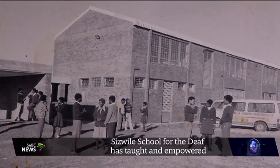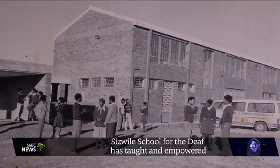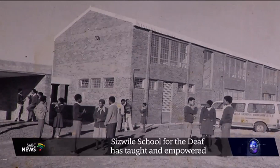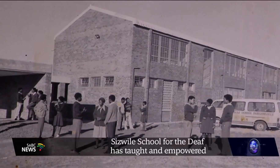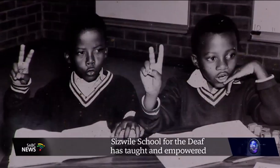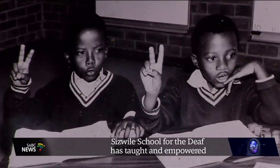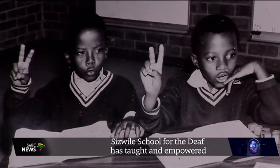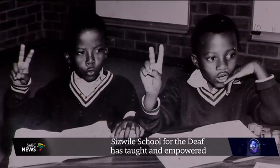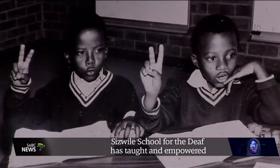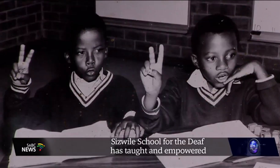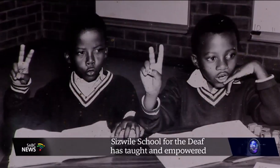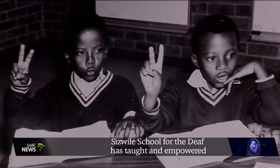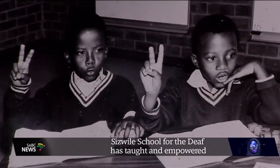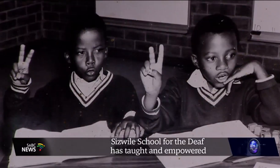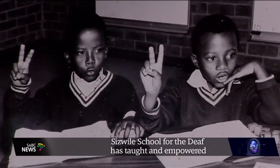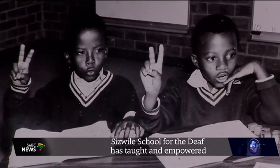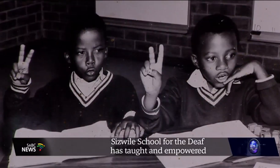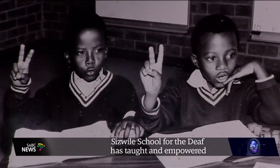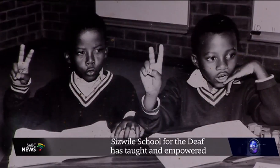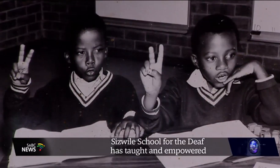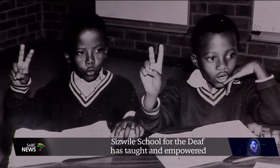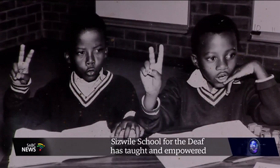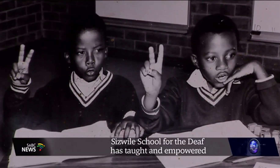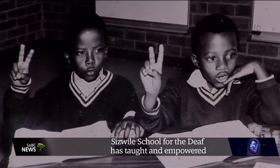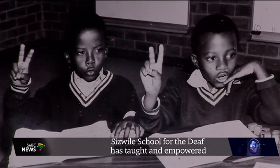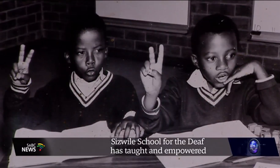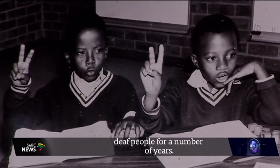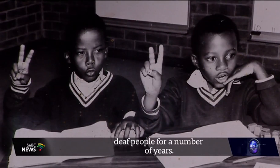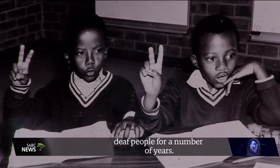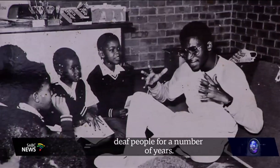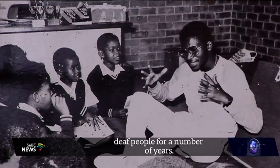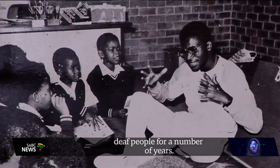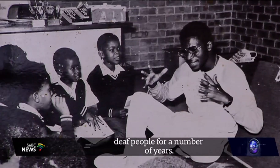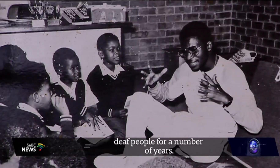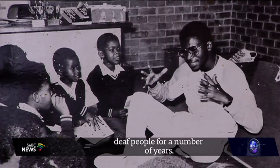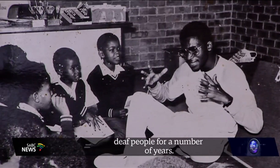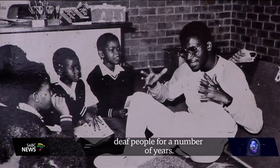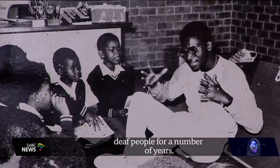Sizwile School for the Deaf e se ikwetlisitse le ho matlafatsa ditholo tse ngata ka nako e telele.